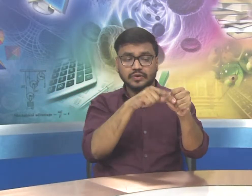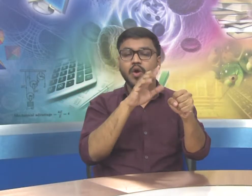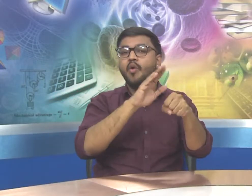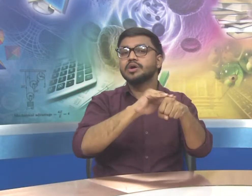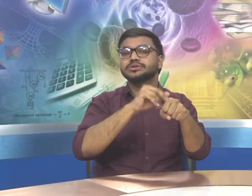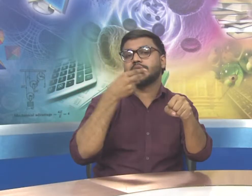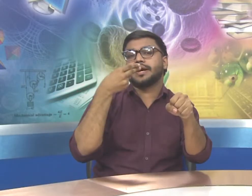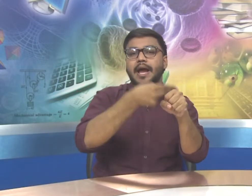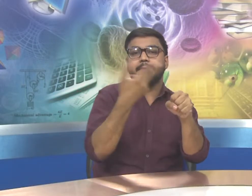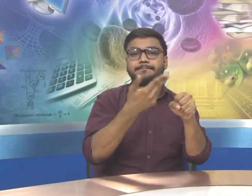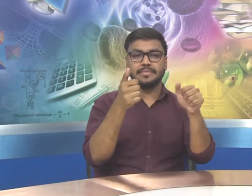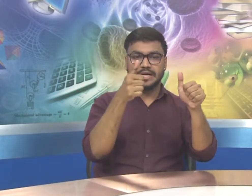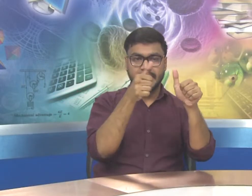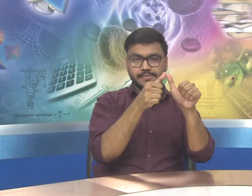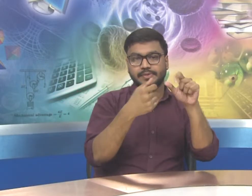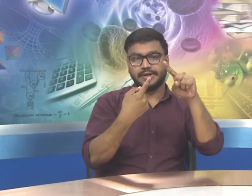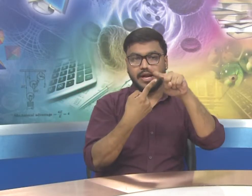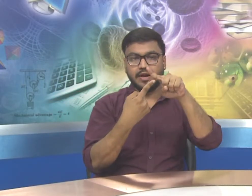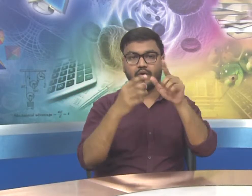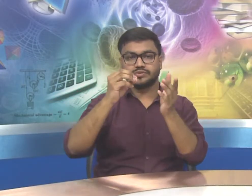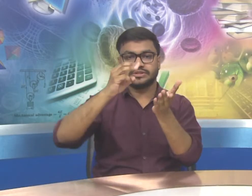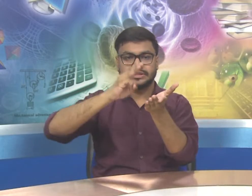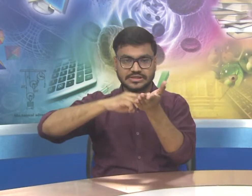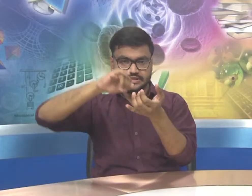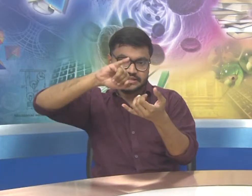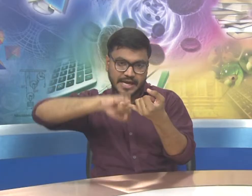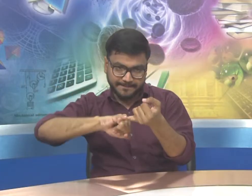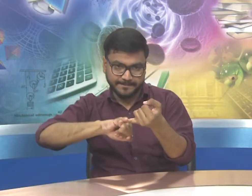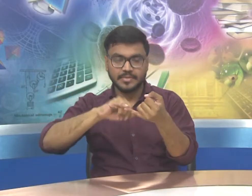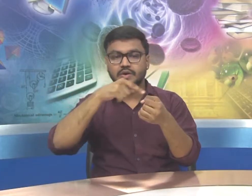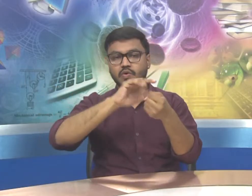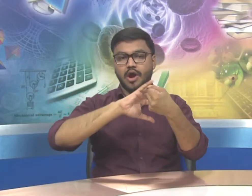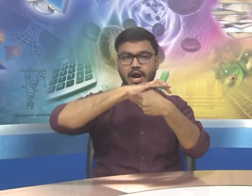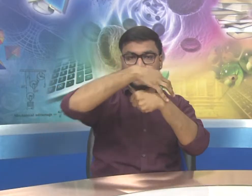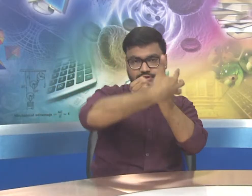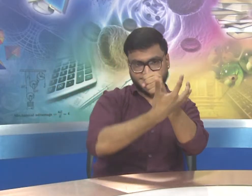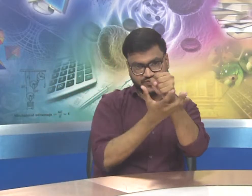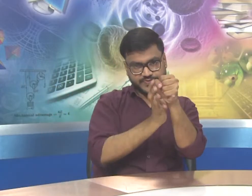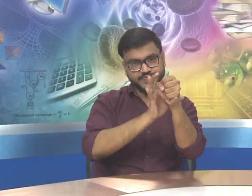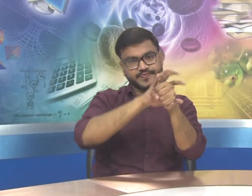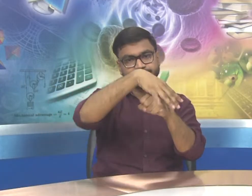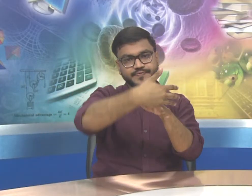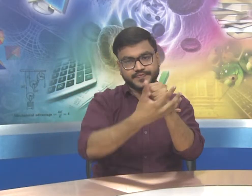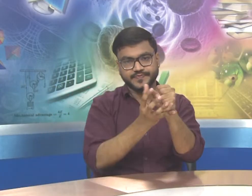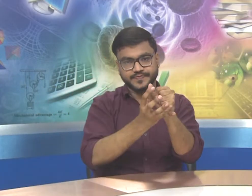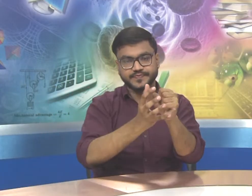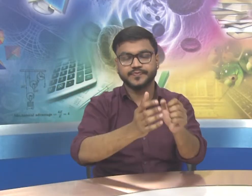cannot be divided any further, which is called atoms.